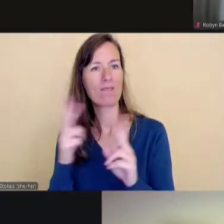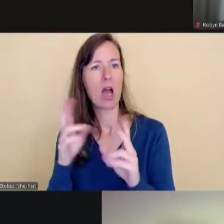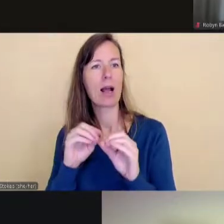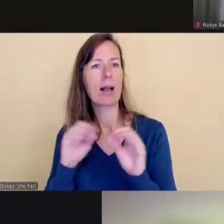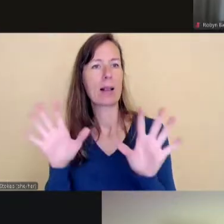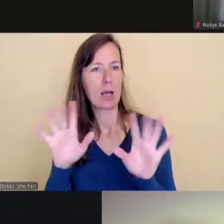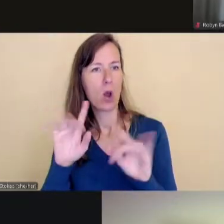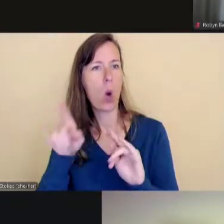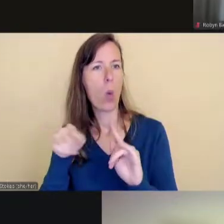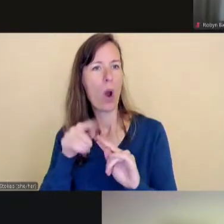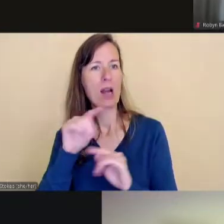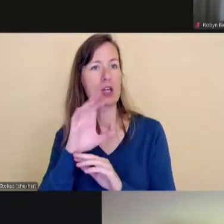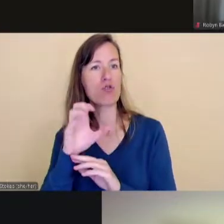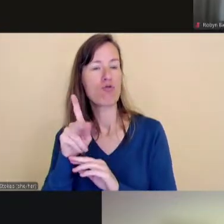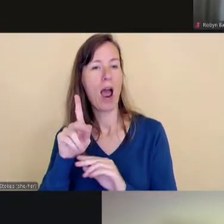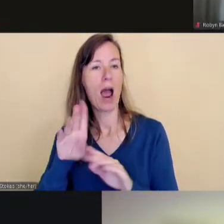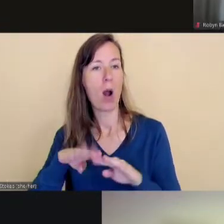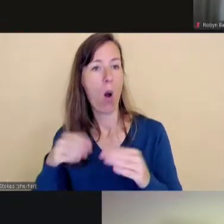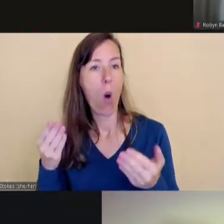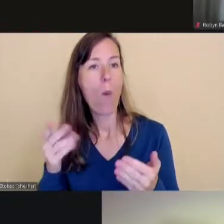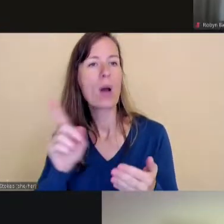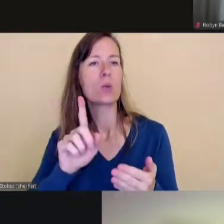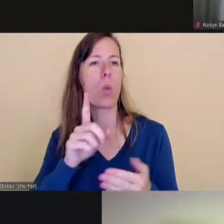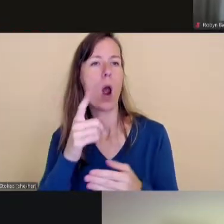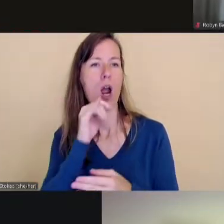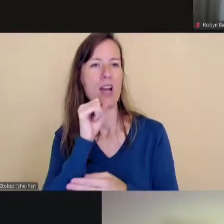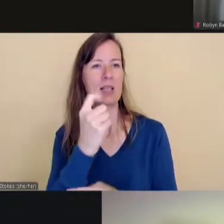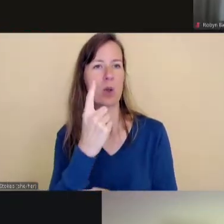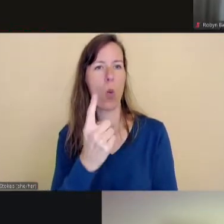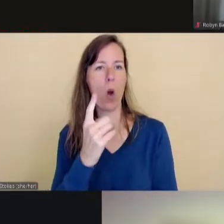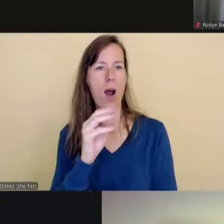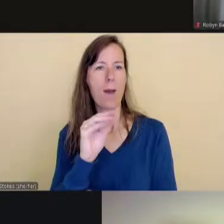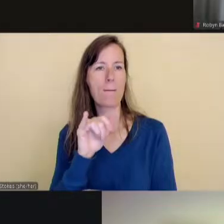mile mark is. Because it's not going to be